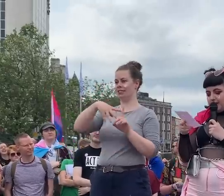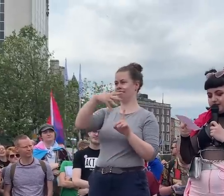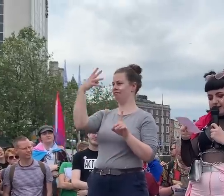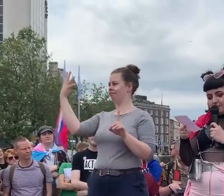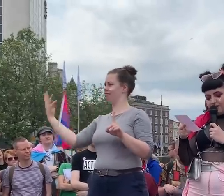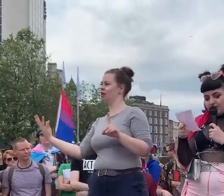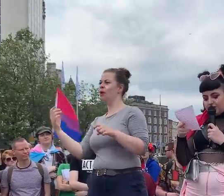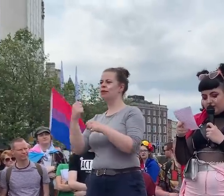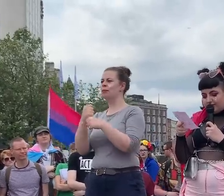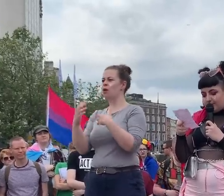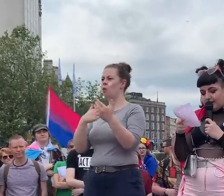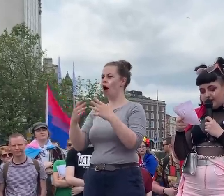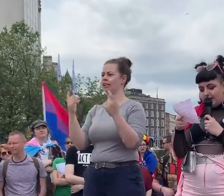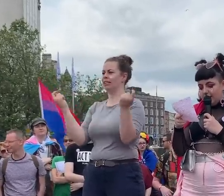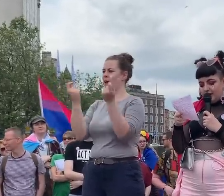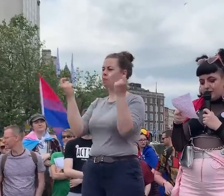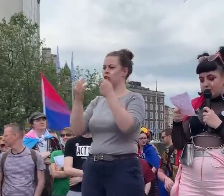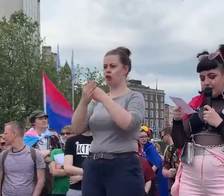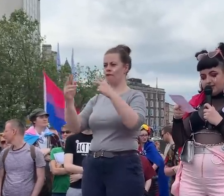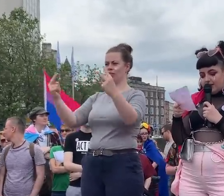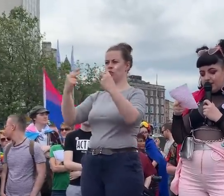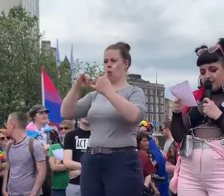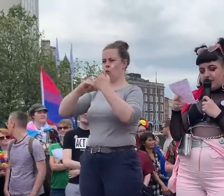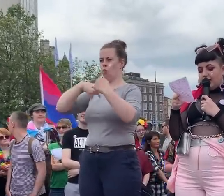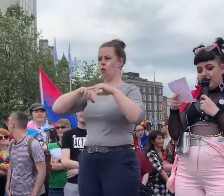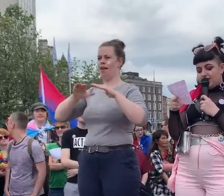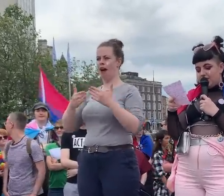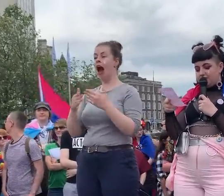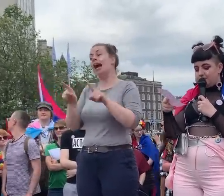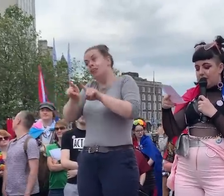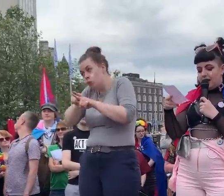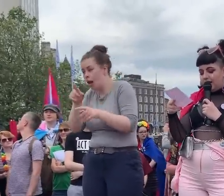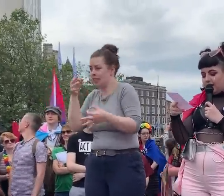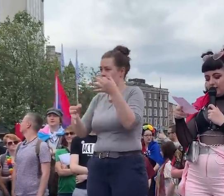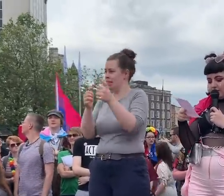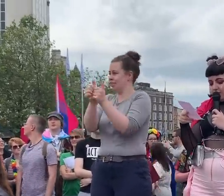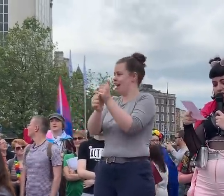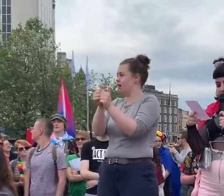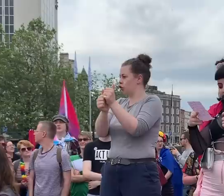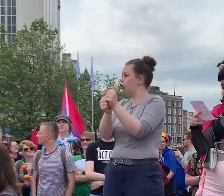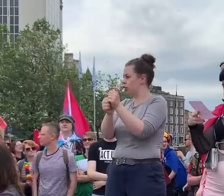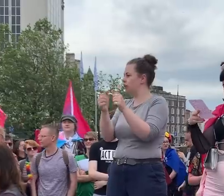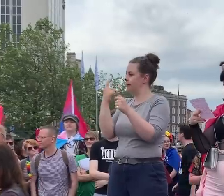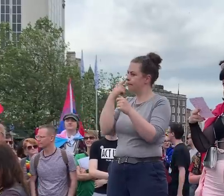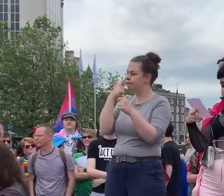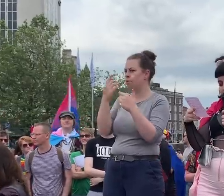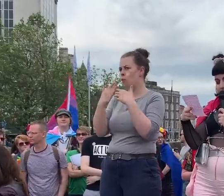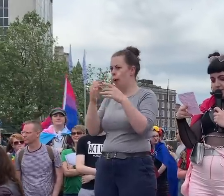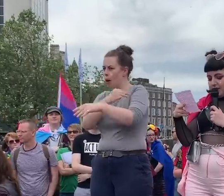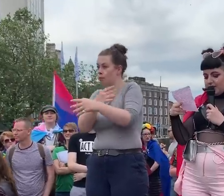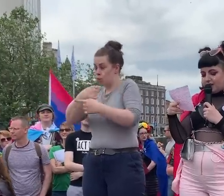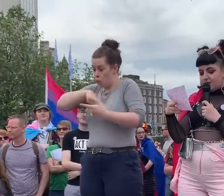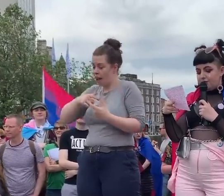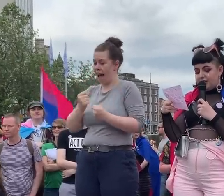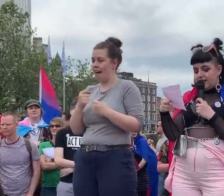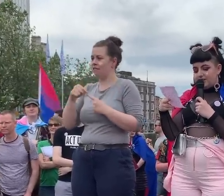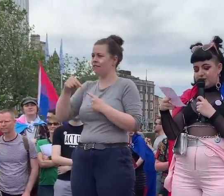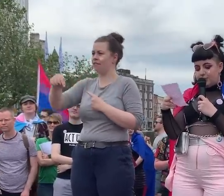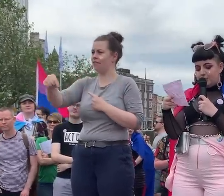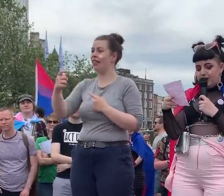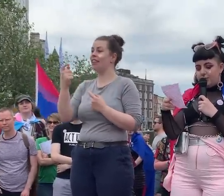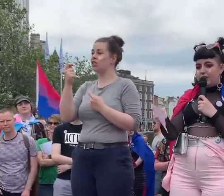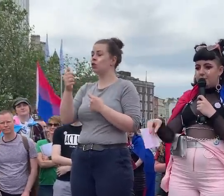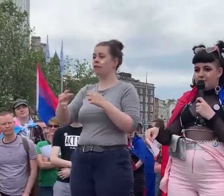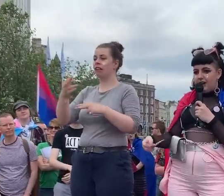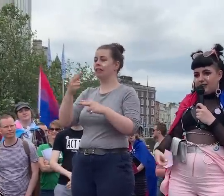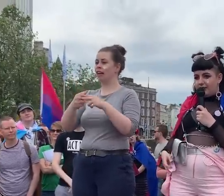Pride was about a celebration of visibility, as well as taking political action, highlighting all the queer issues that we're faced with. I soon realized that